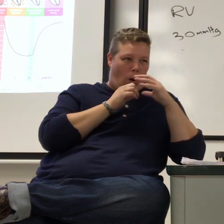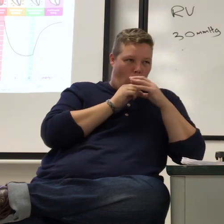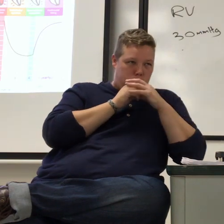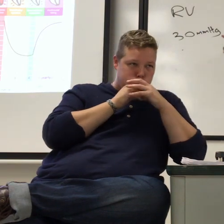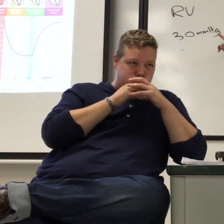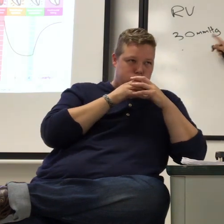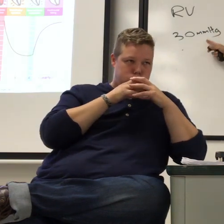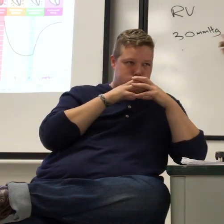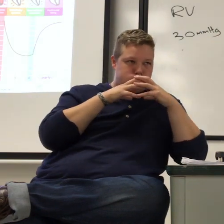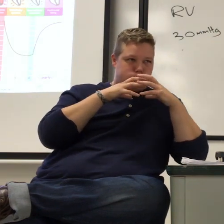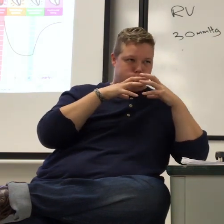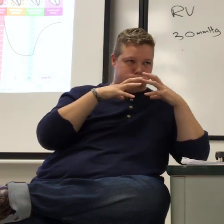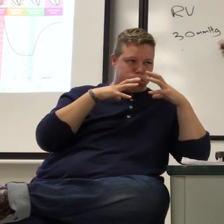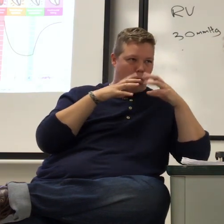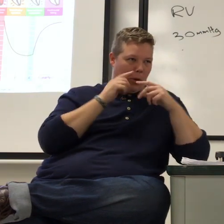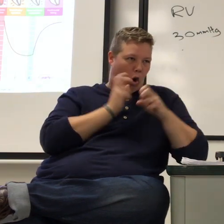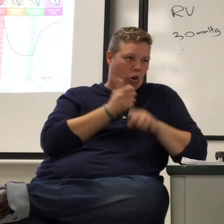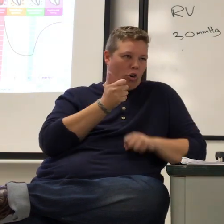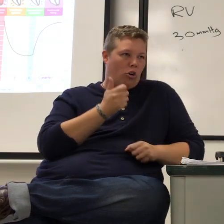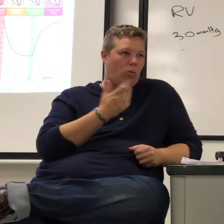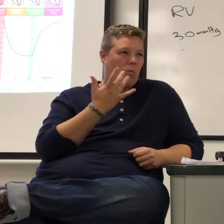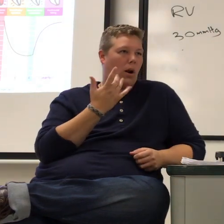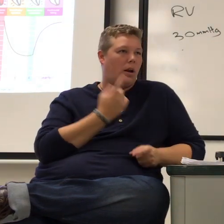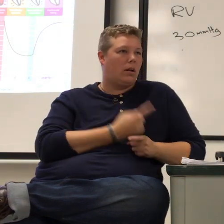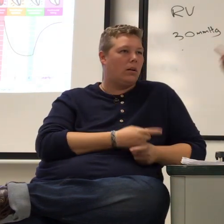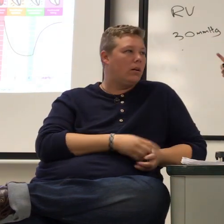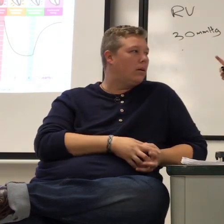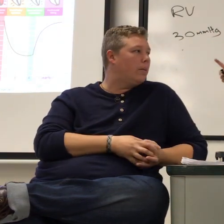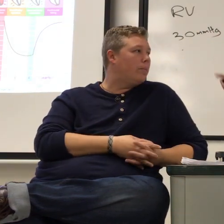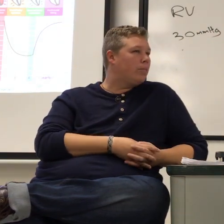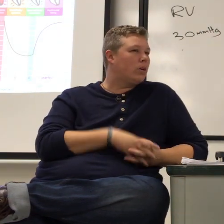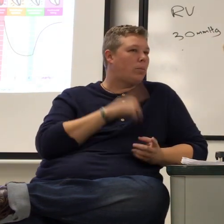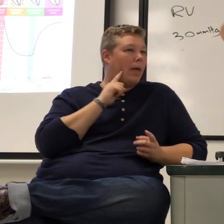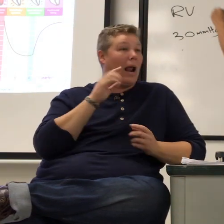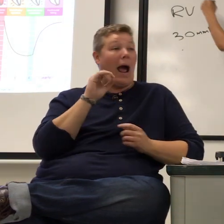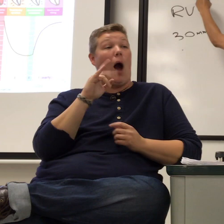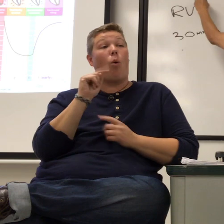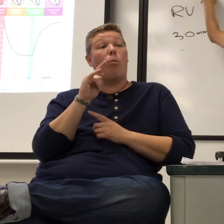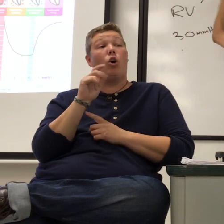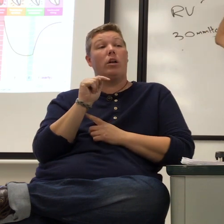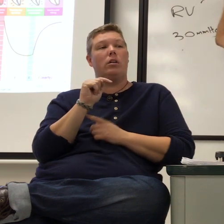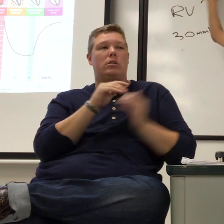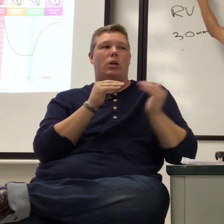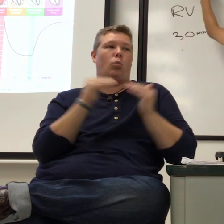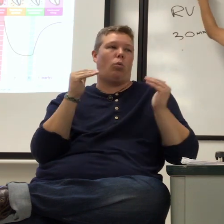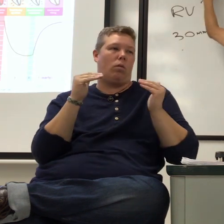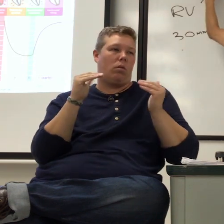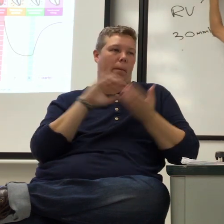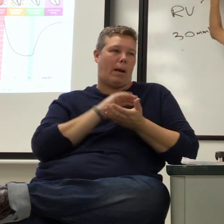explains the difference, pressure difference, but output is equal.